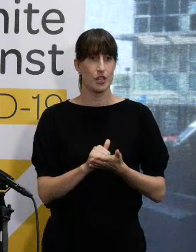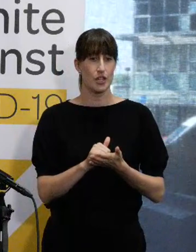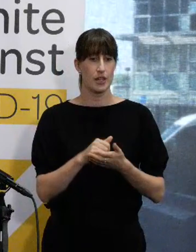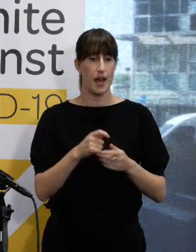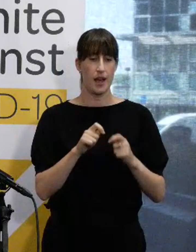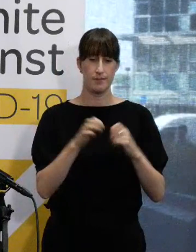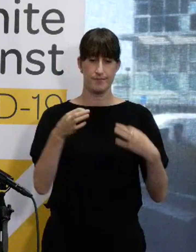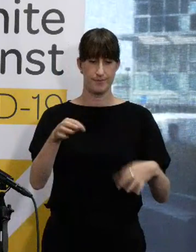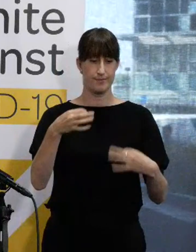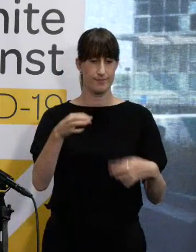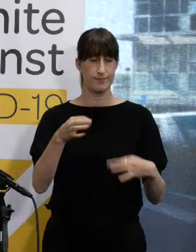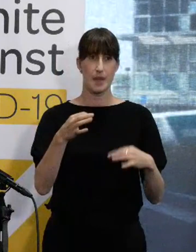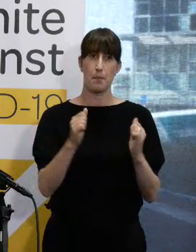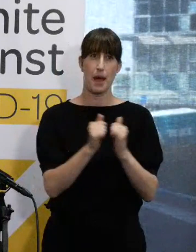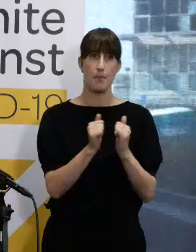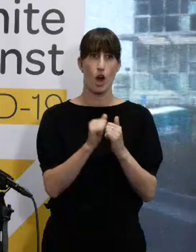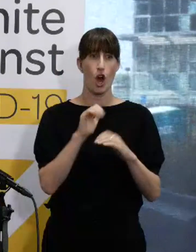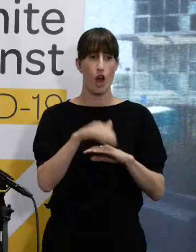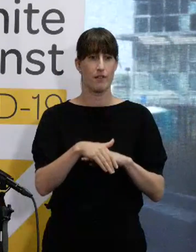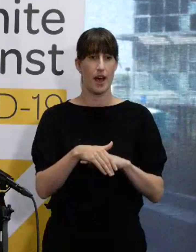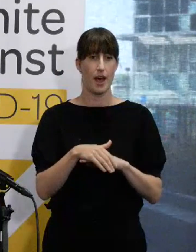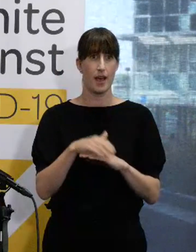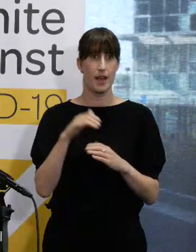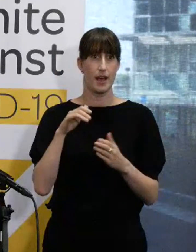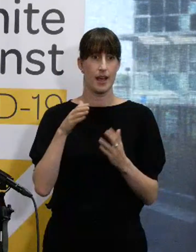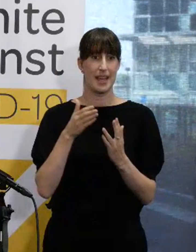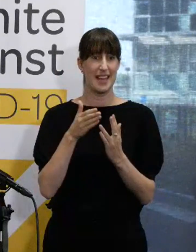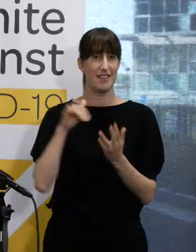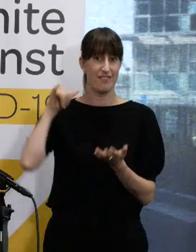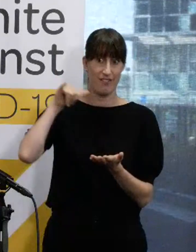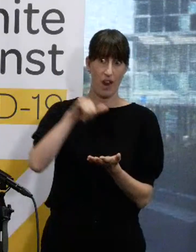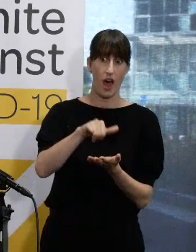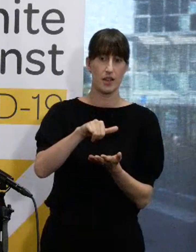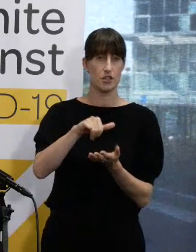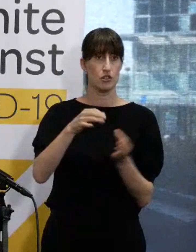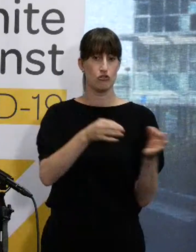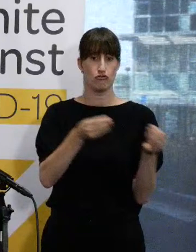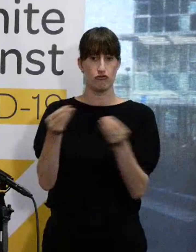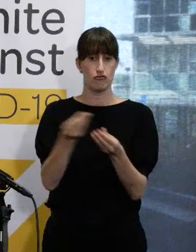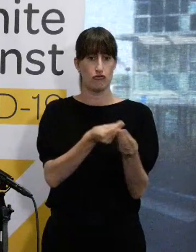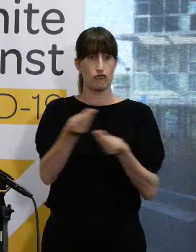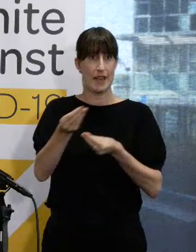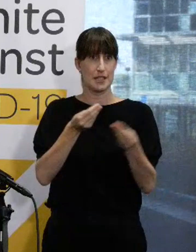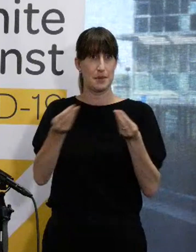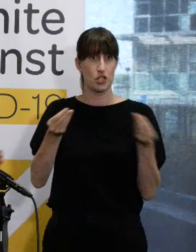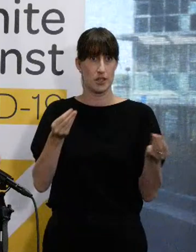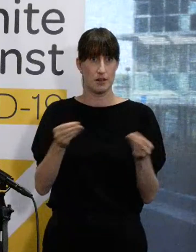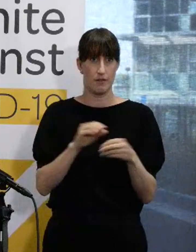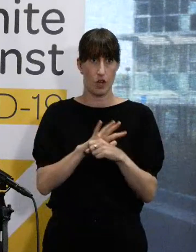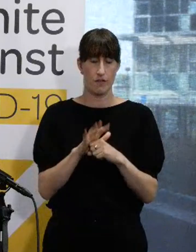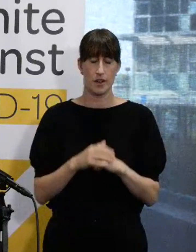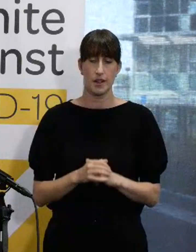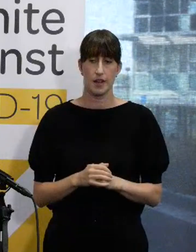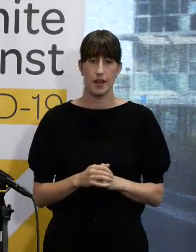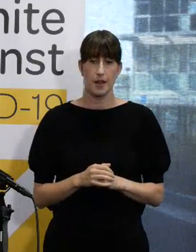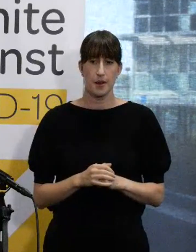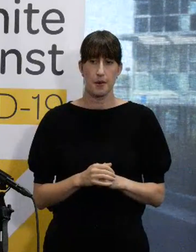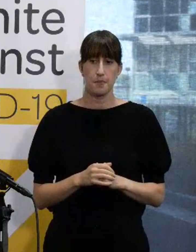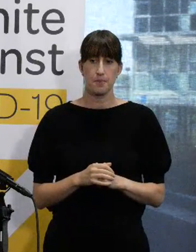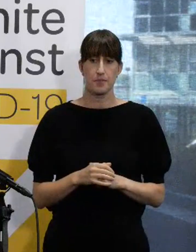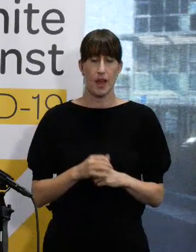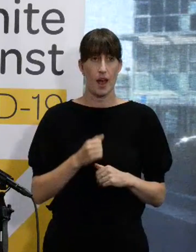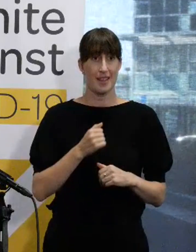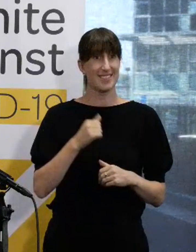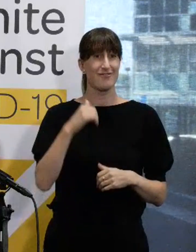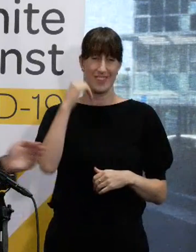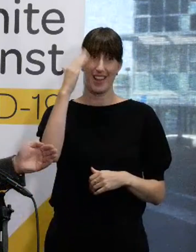it's something that happens. The increased risk to our border workforce with just such a high number of cases. And when I say border workforce, it's not just